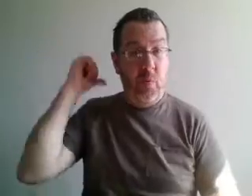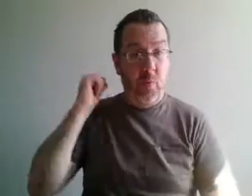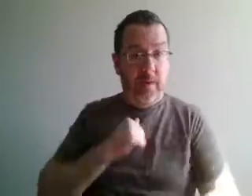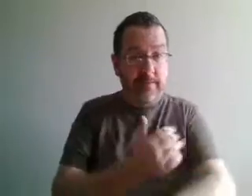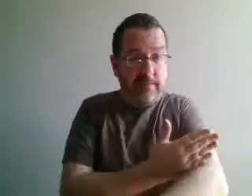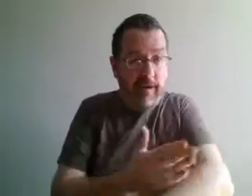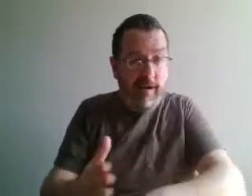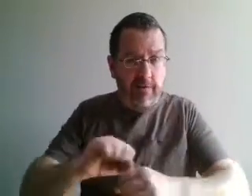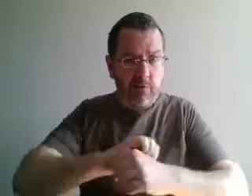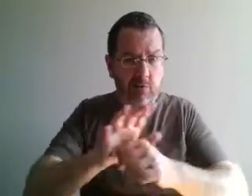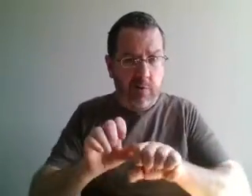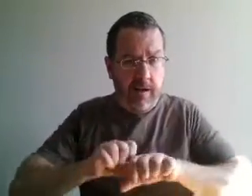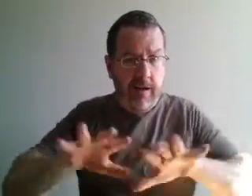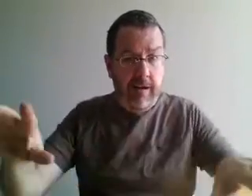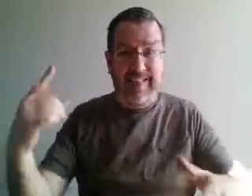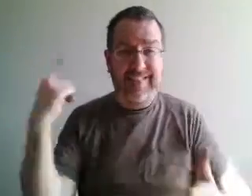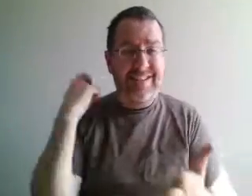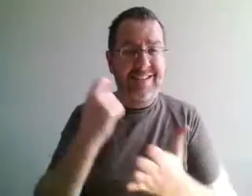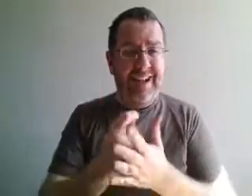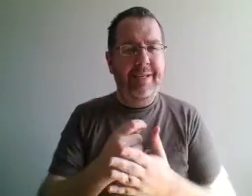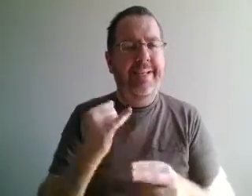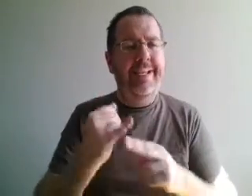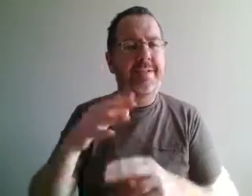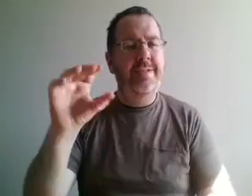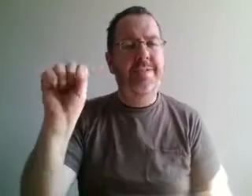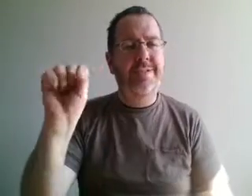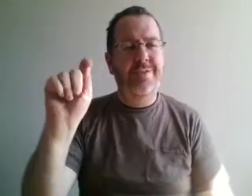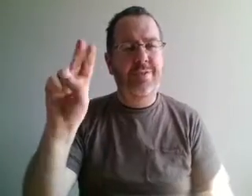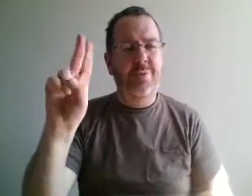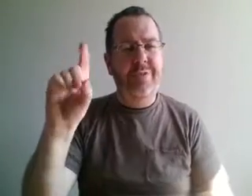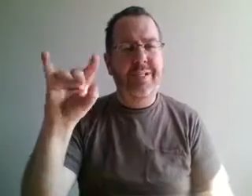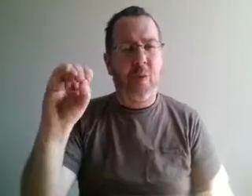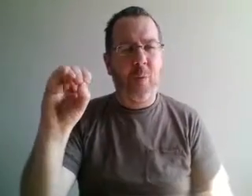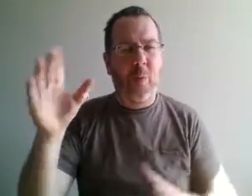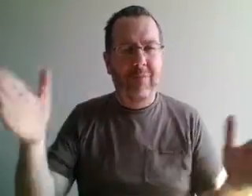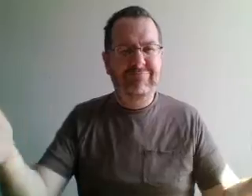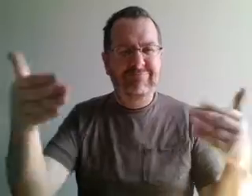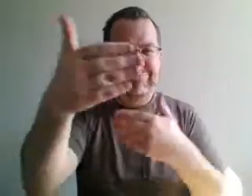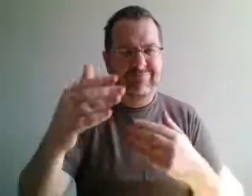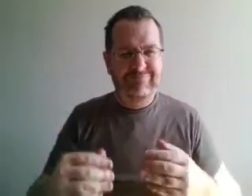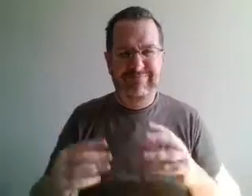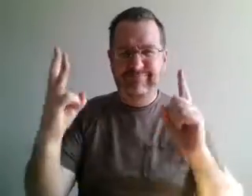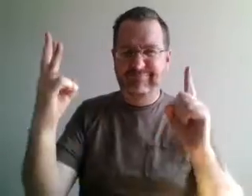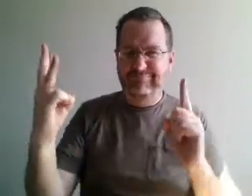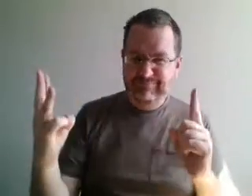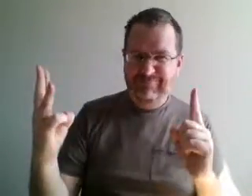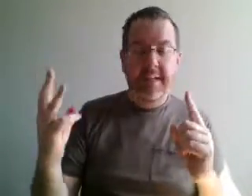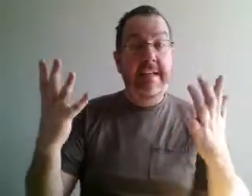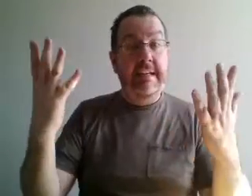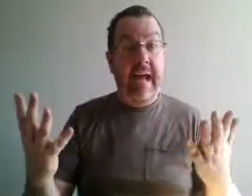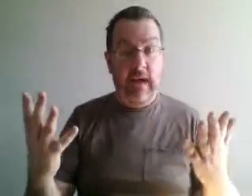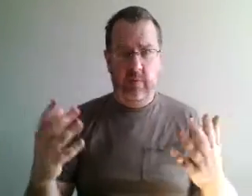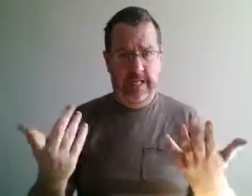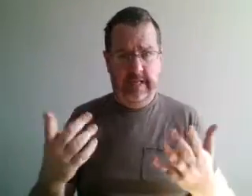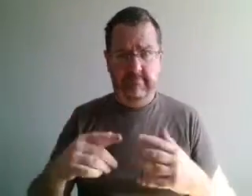in Ireland, we were all in the studio, so I suppose this does show you the difference this time, that we are all completely separated from each other this morning, but we're very grateful